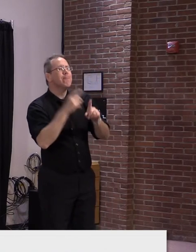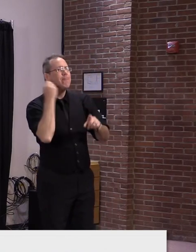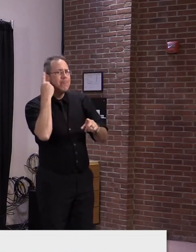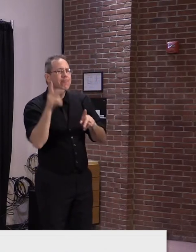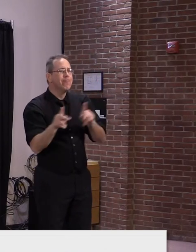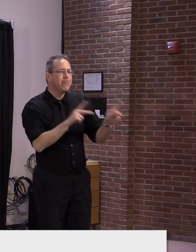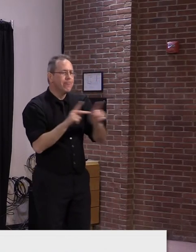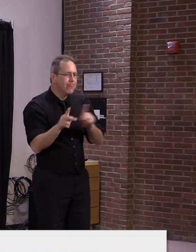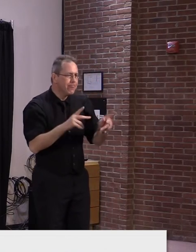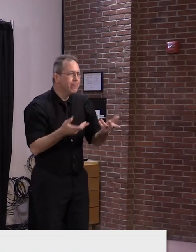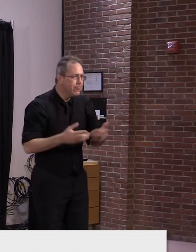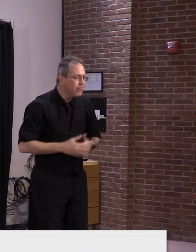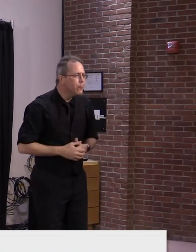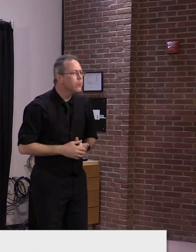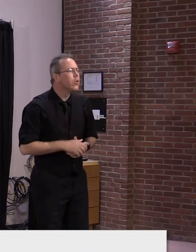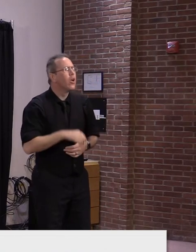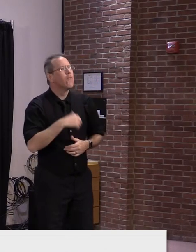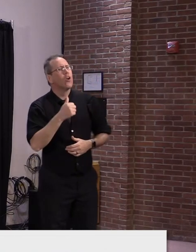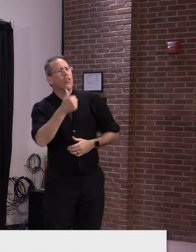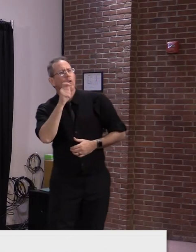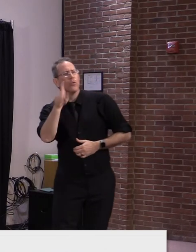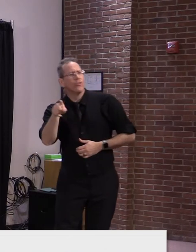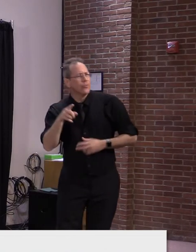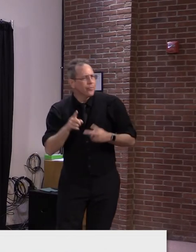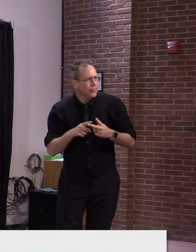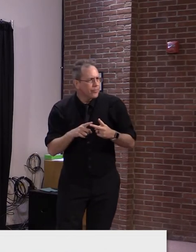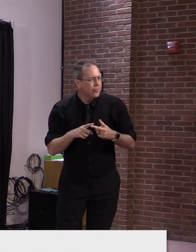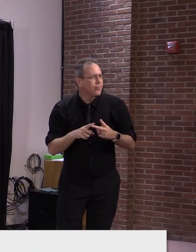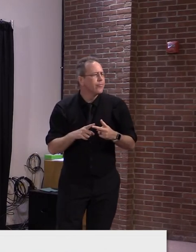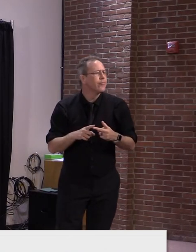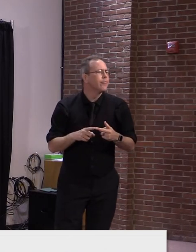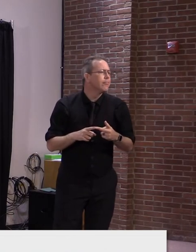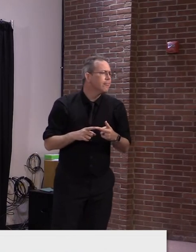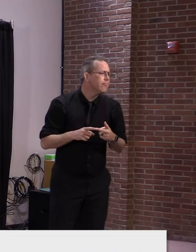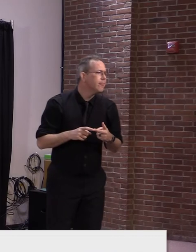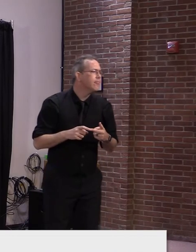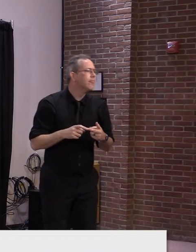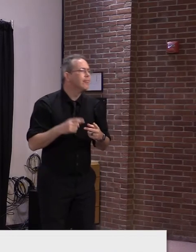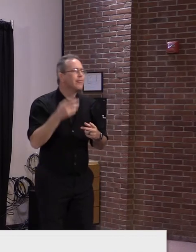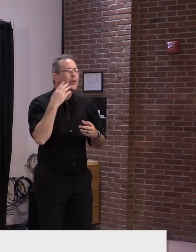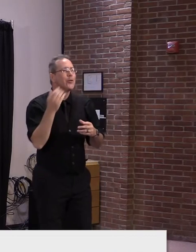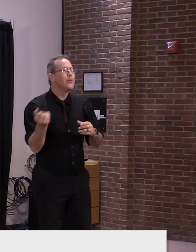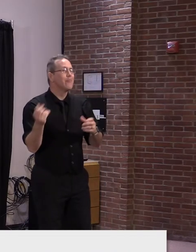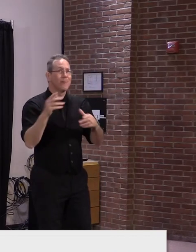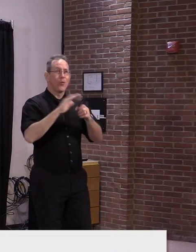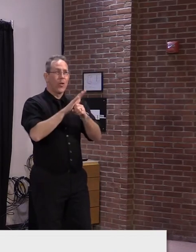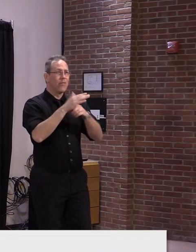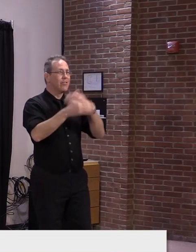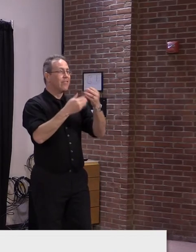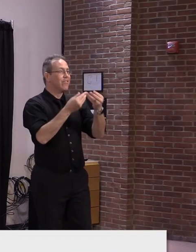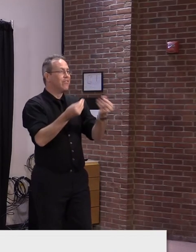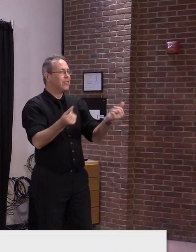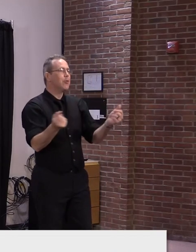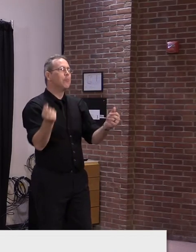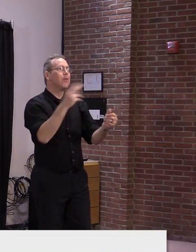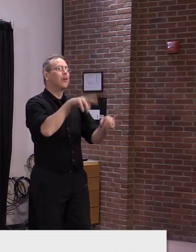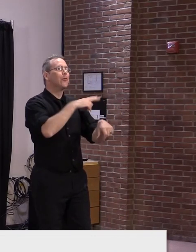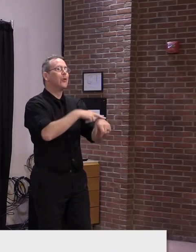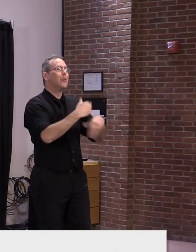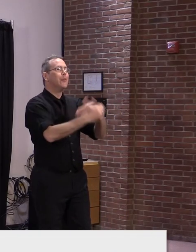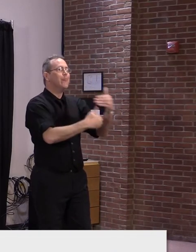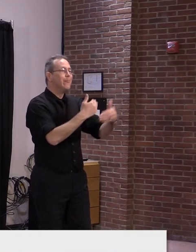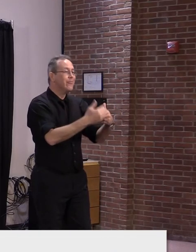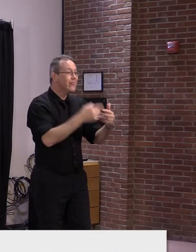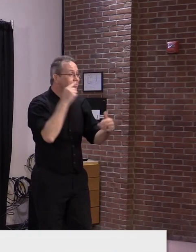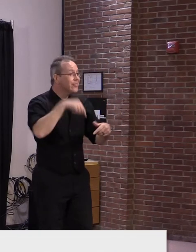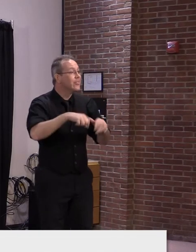to some more normal. I'm wondering how the process is playing out right now with the state workforce and